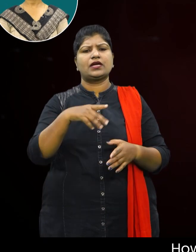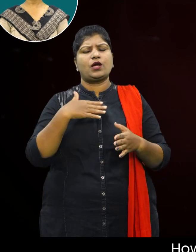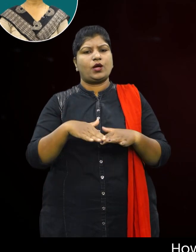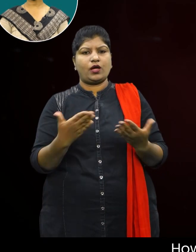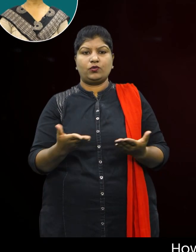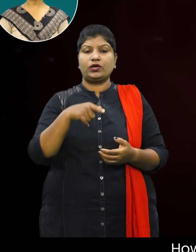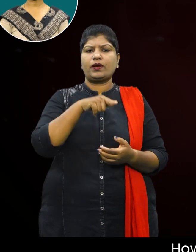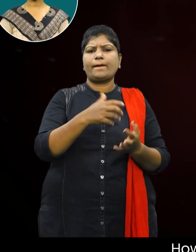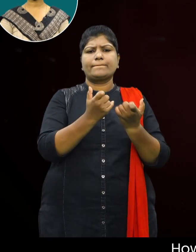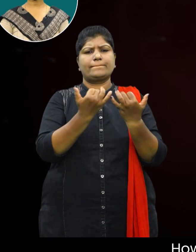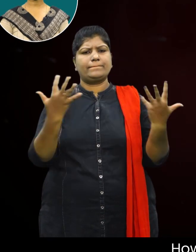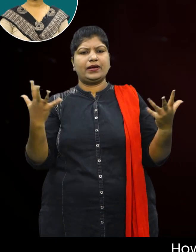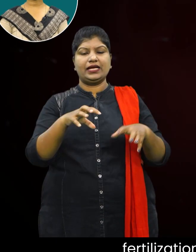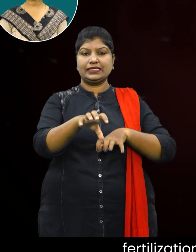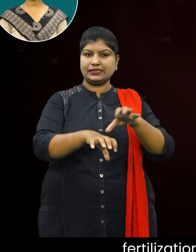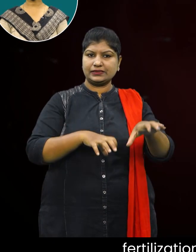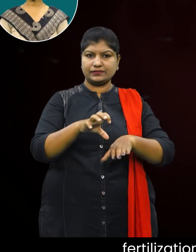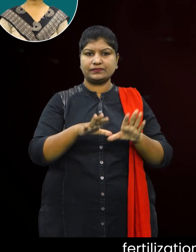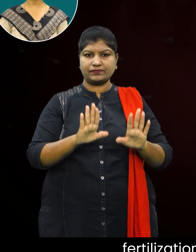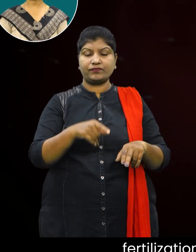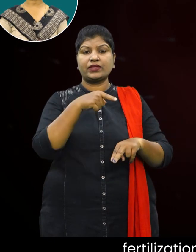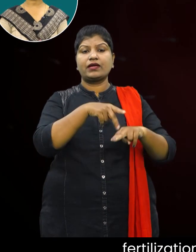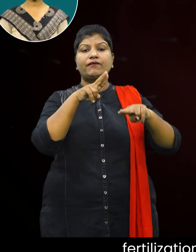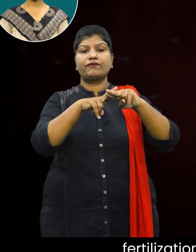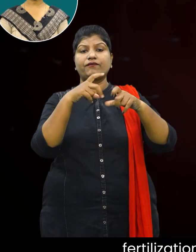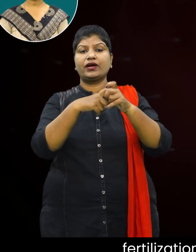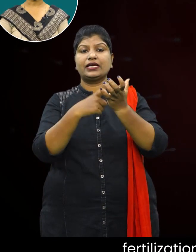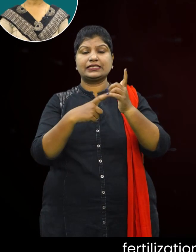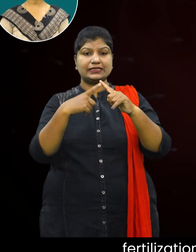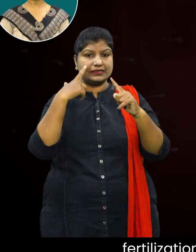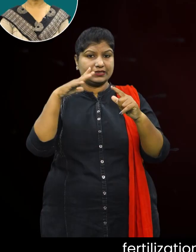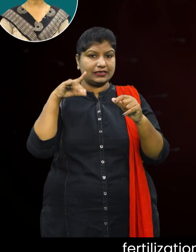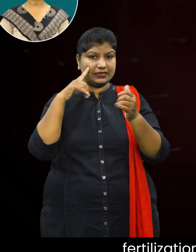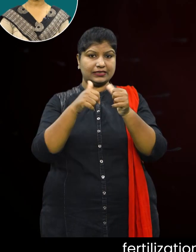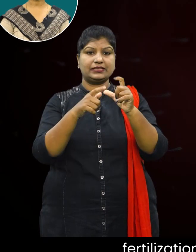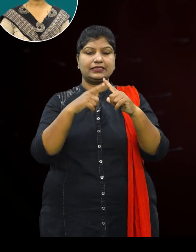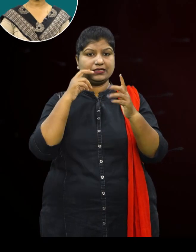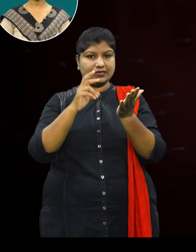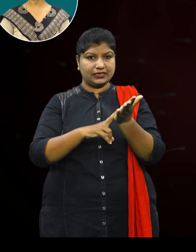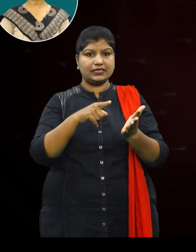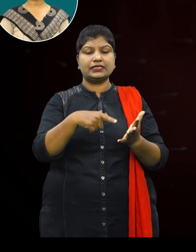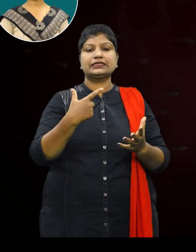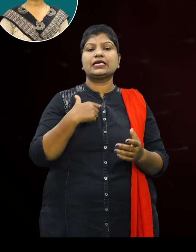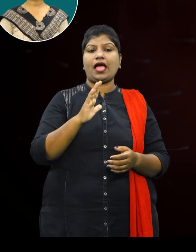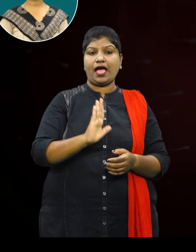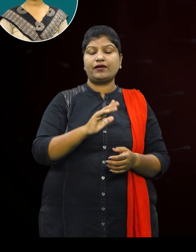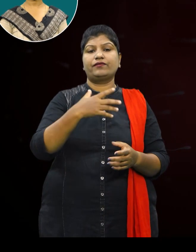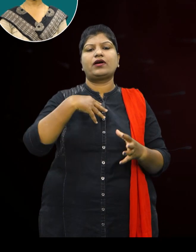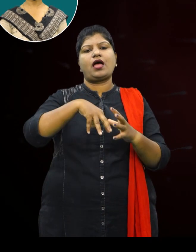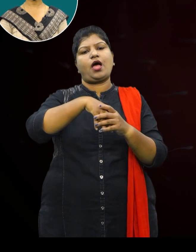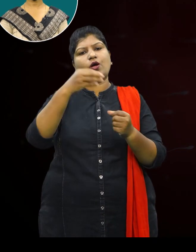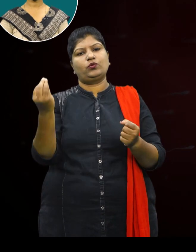However, in many animals, fertilization takes place outside the body of the female.